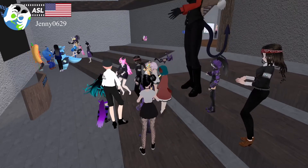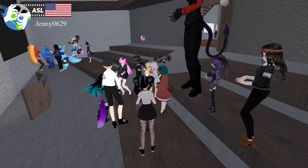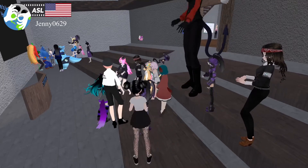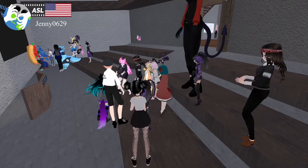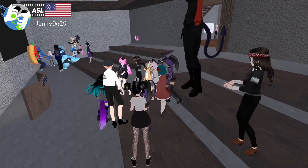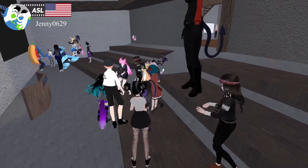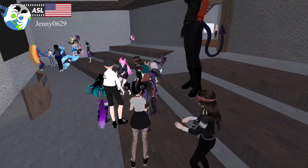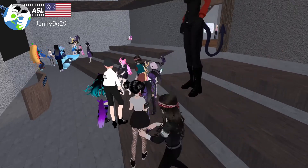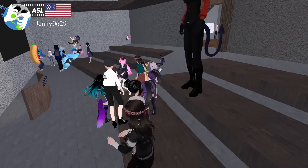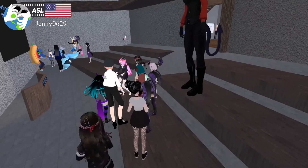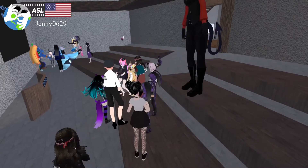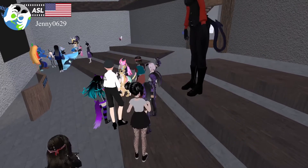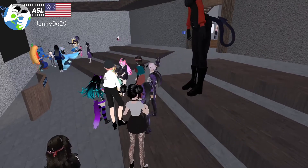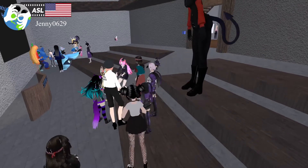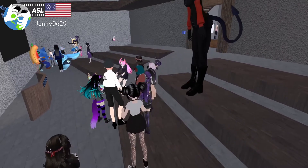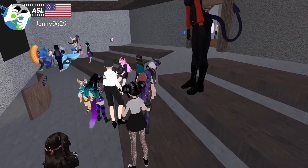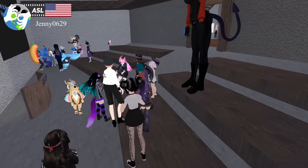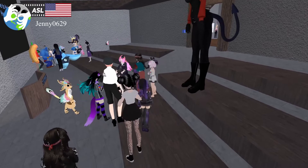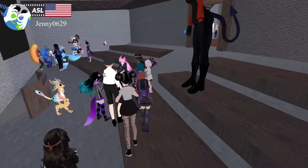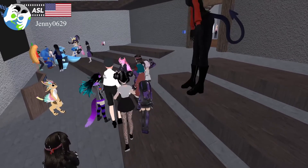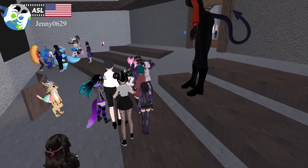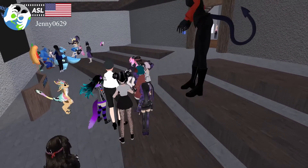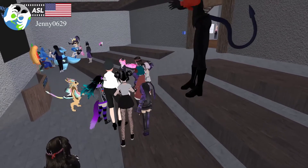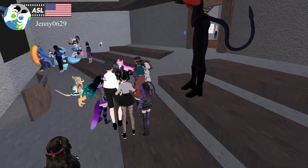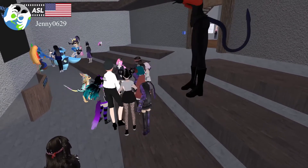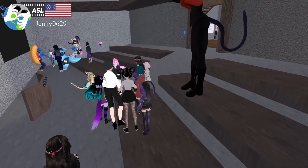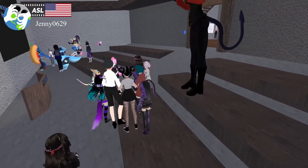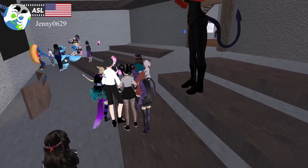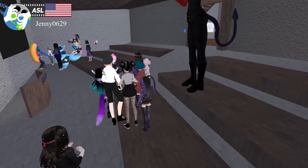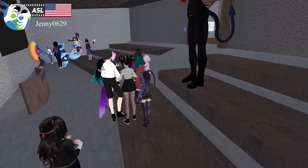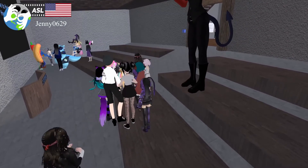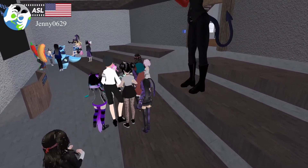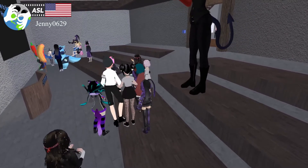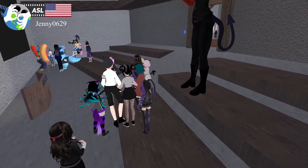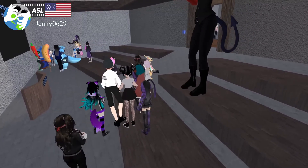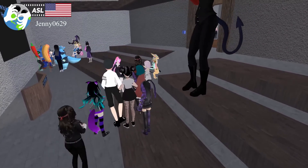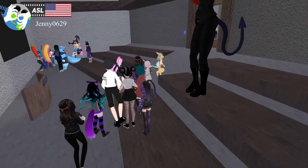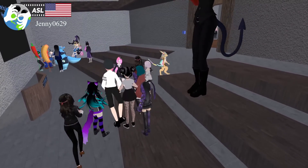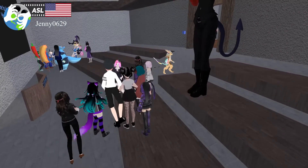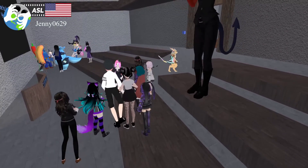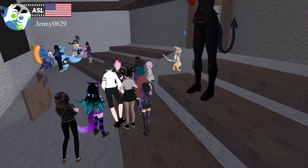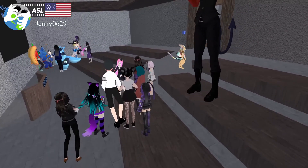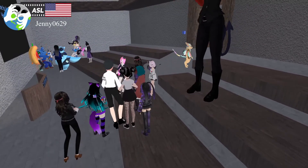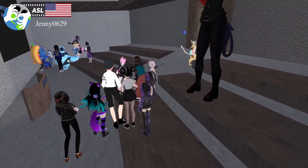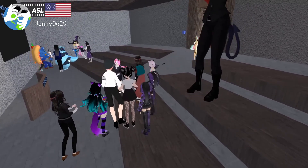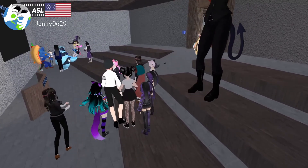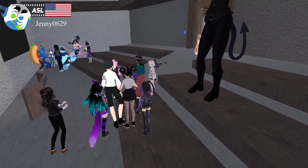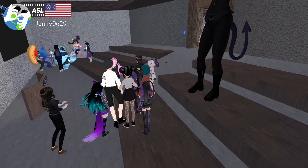just like generally signing Yeah. performance. So, okay. And- So, is there anything yeah. that I can help you with, or do you Well, how have